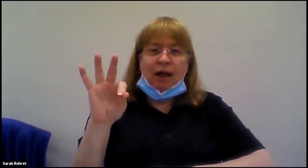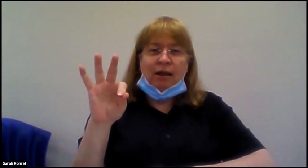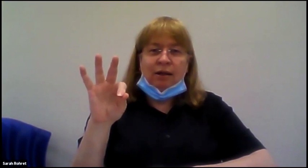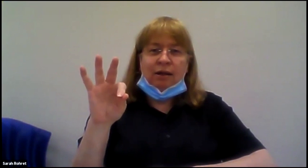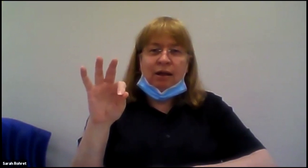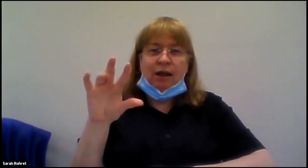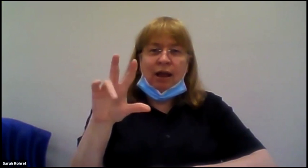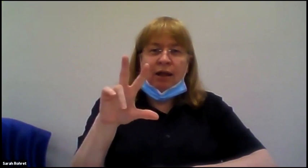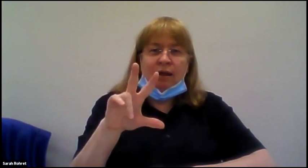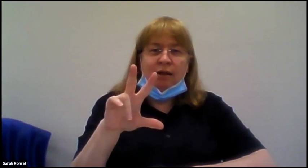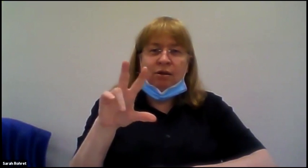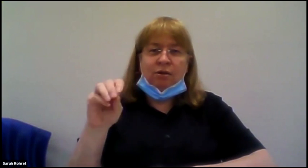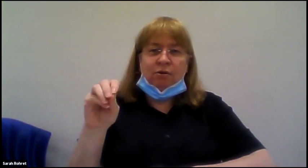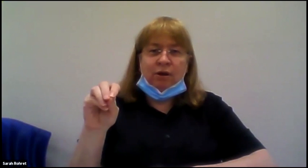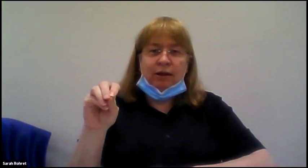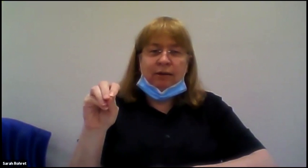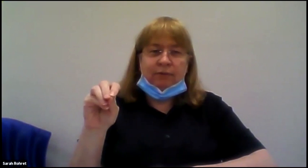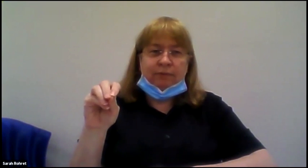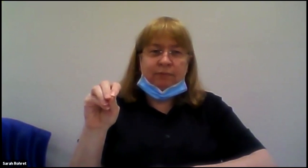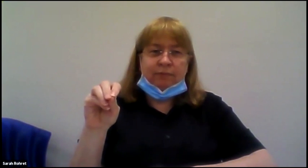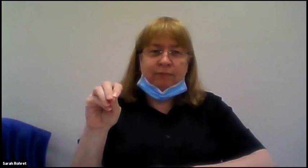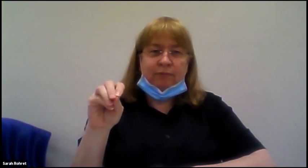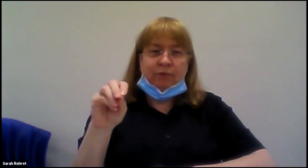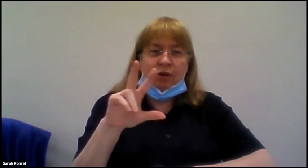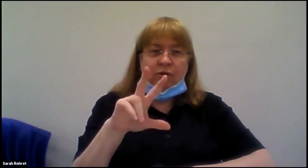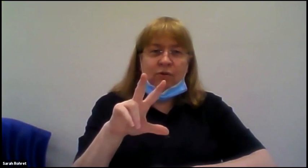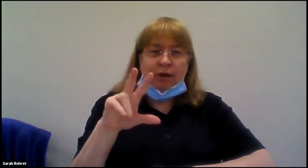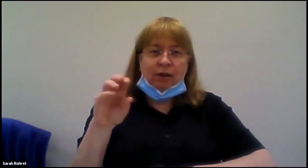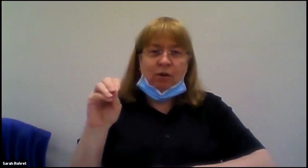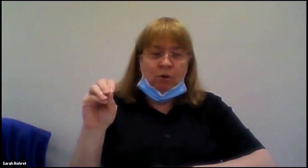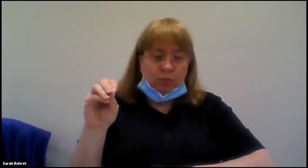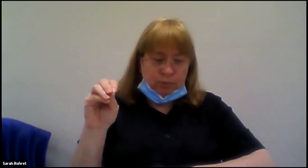29, and then 30. 3 and 0.